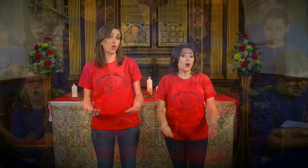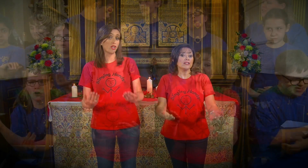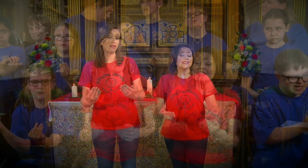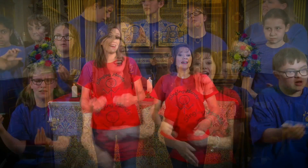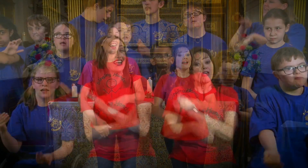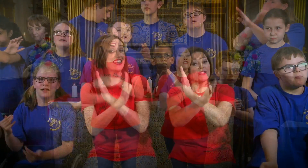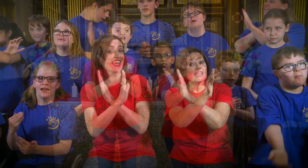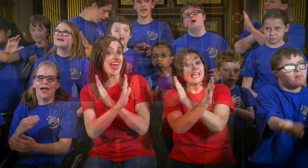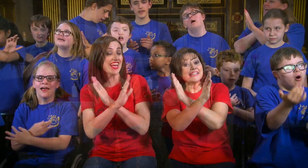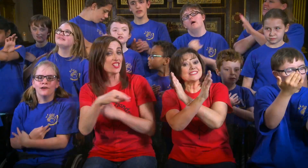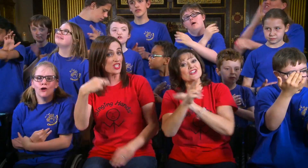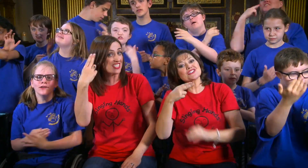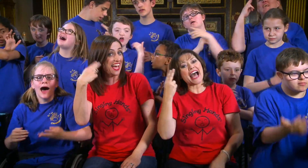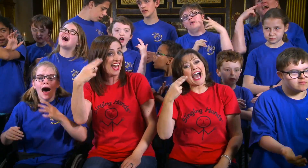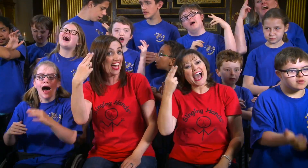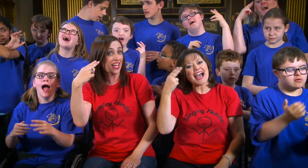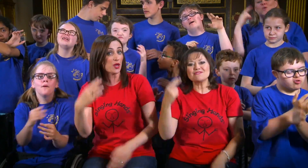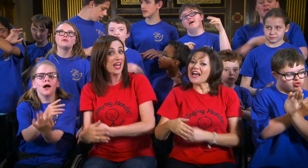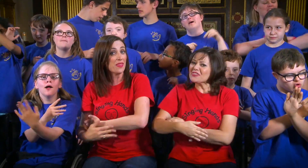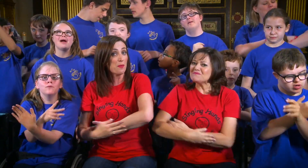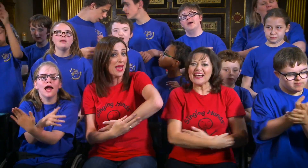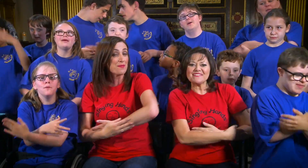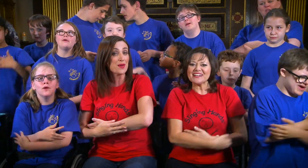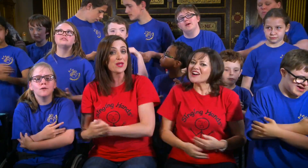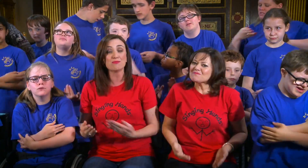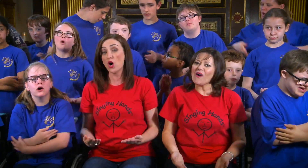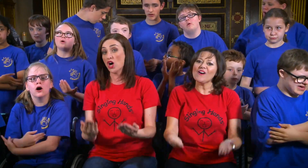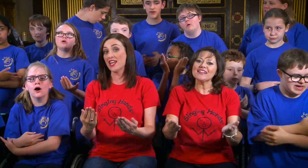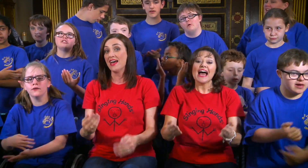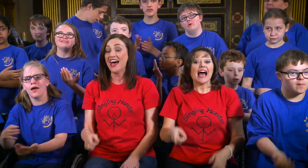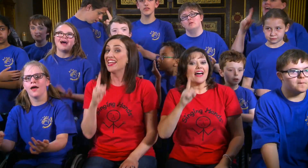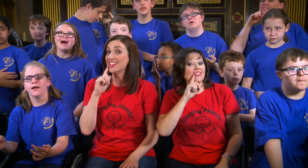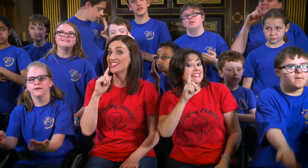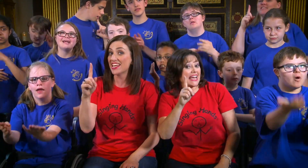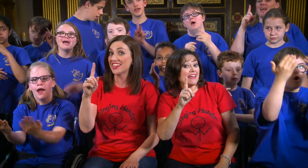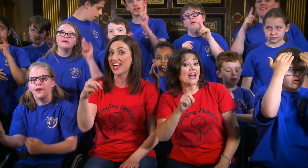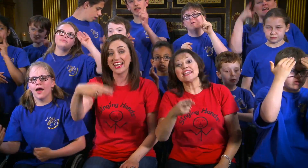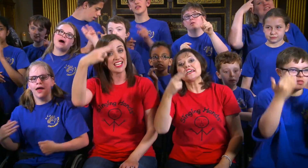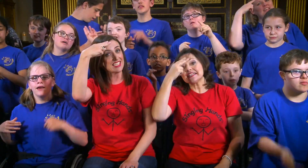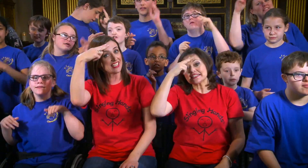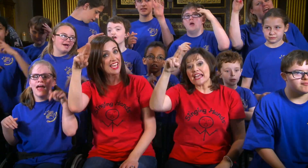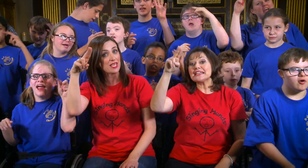born. The angels sang when the baby was born. And they say that his name